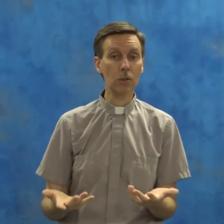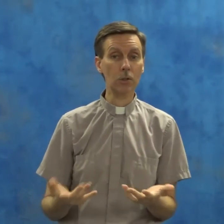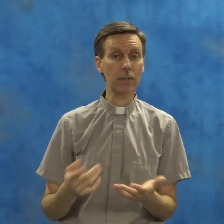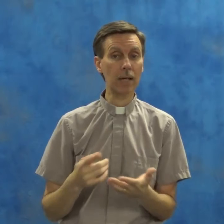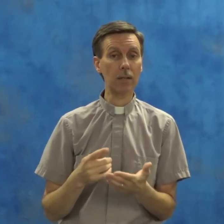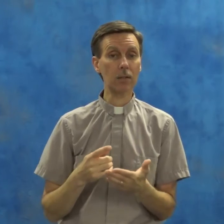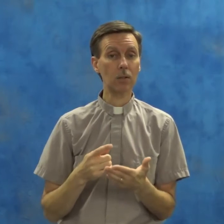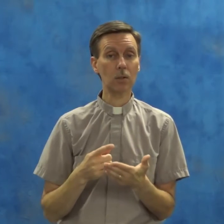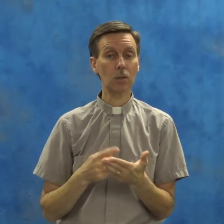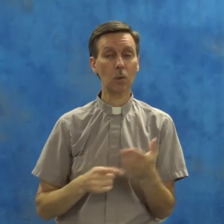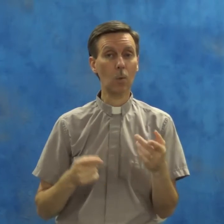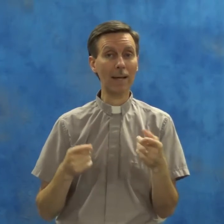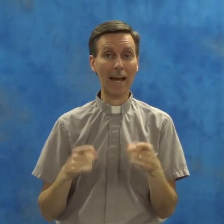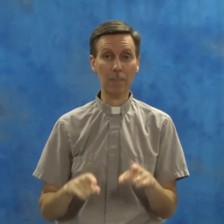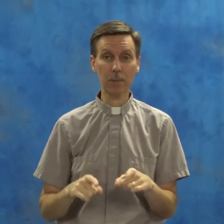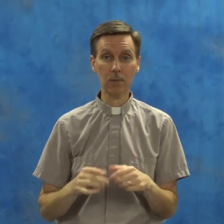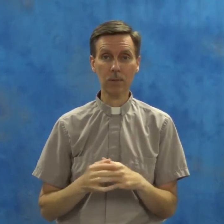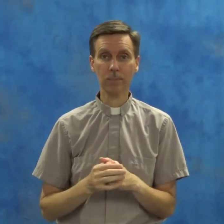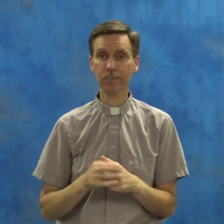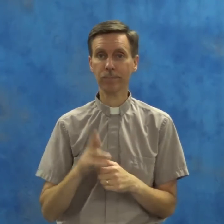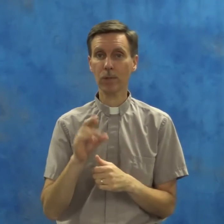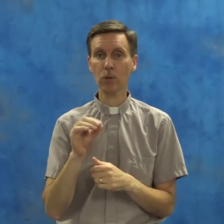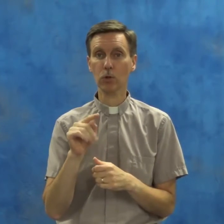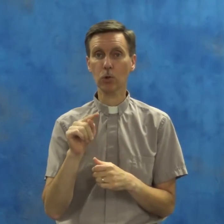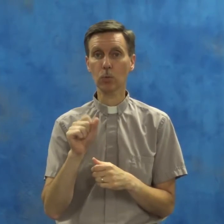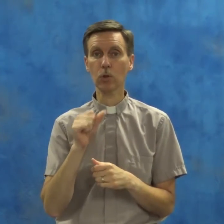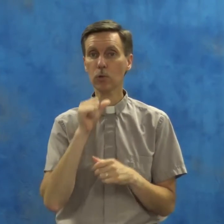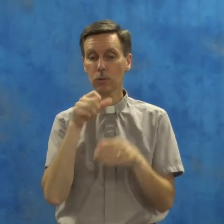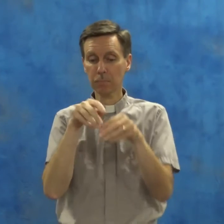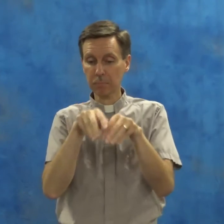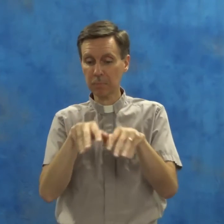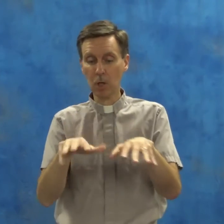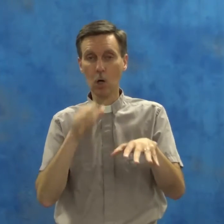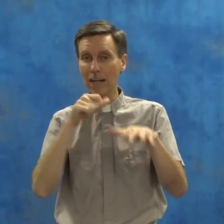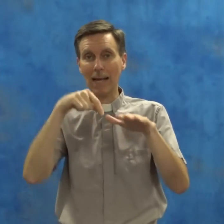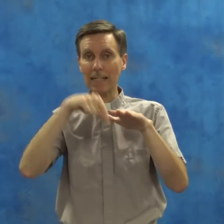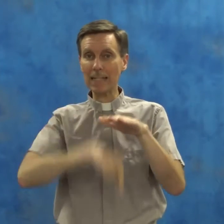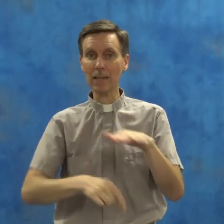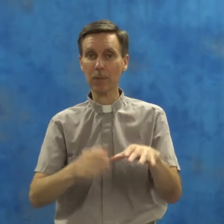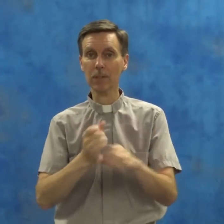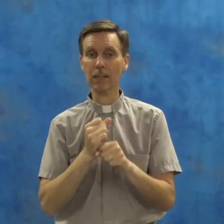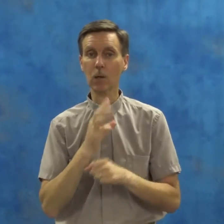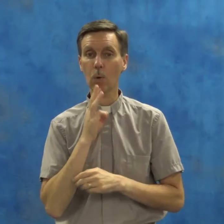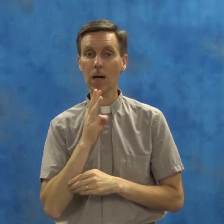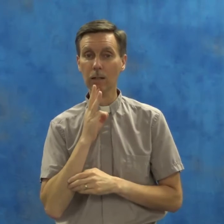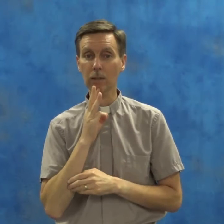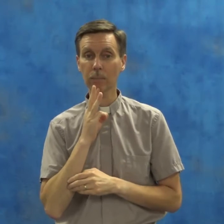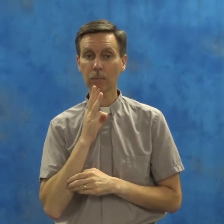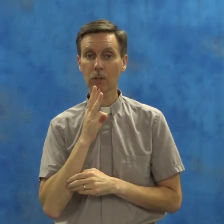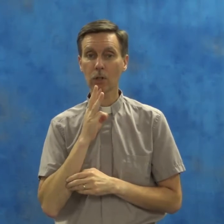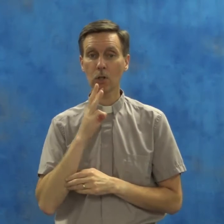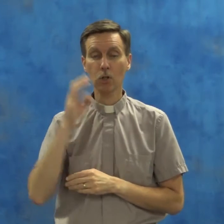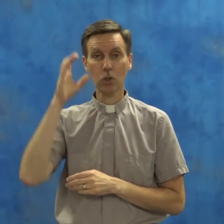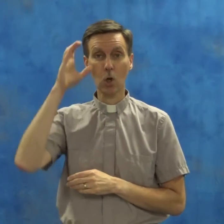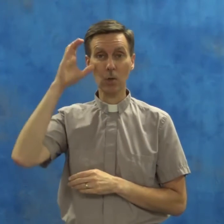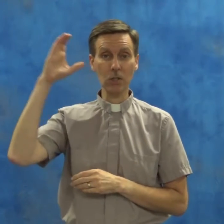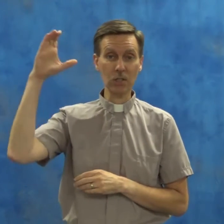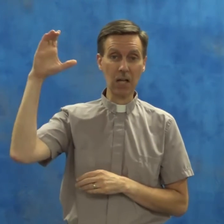So then what happens? The roots are not deep to get water. So the